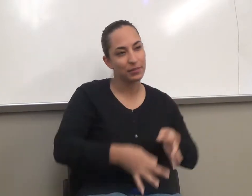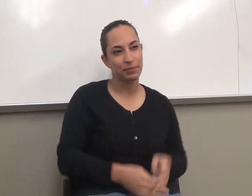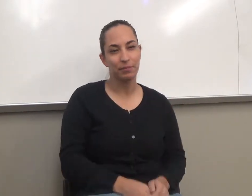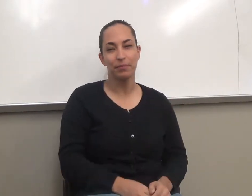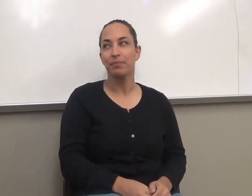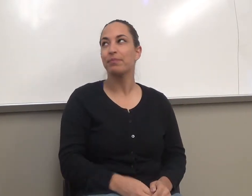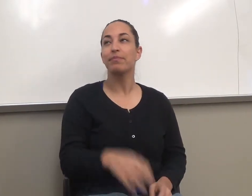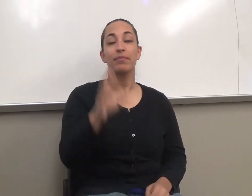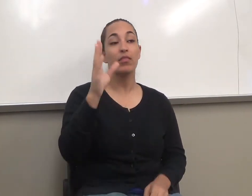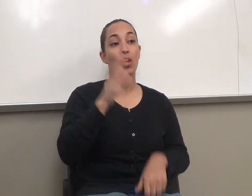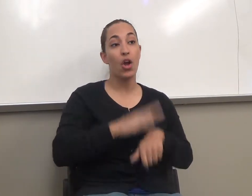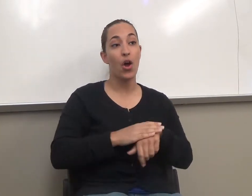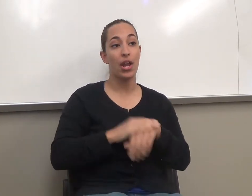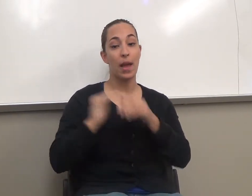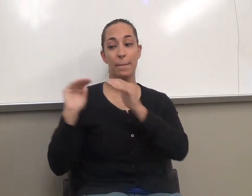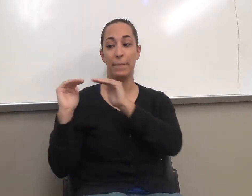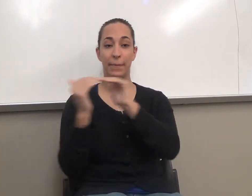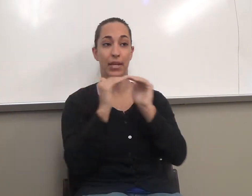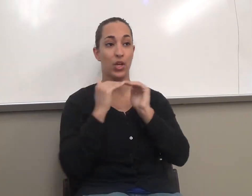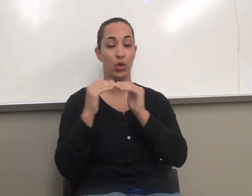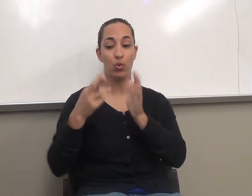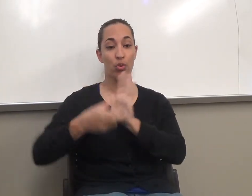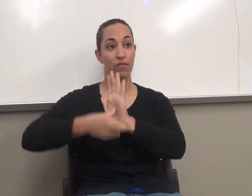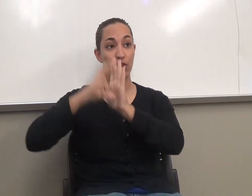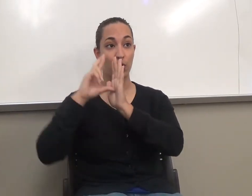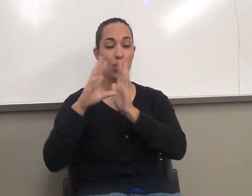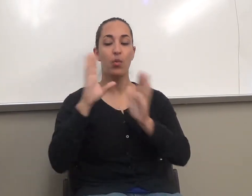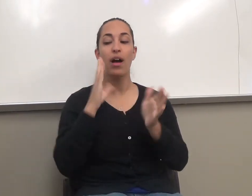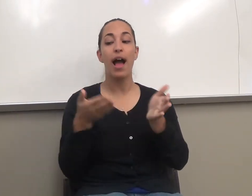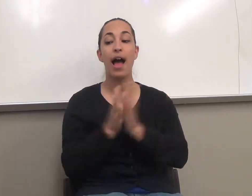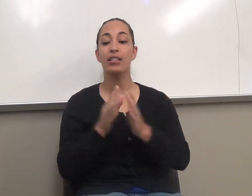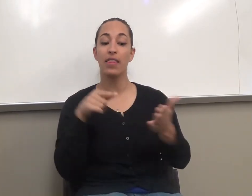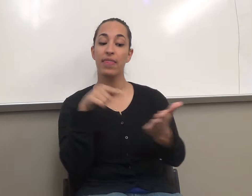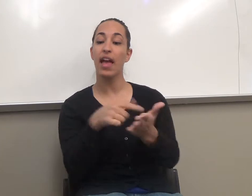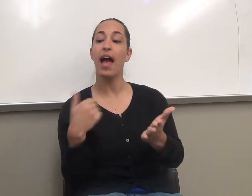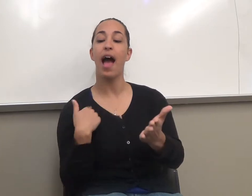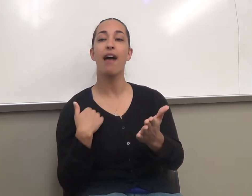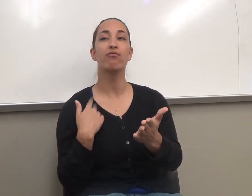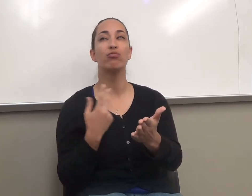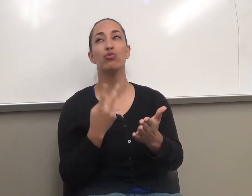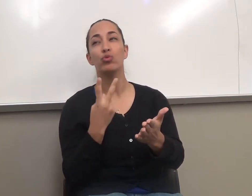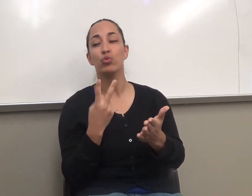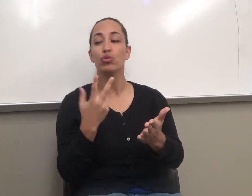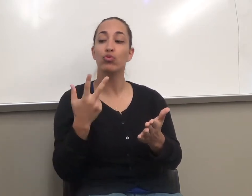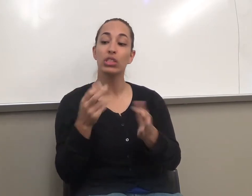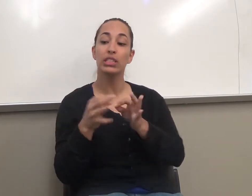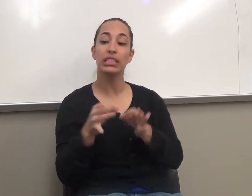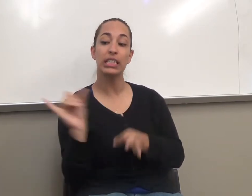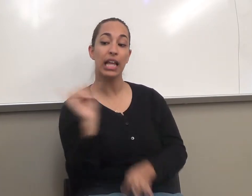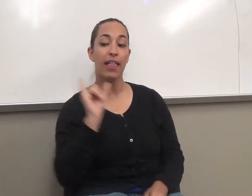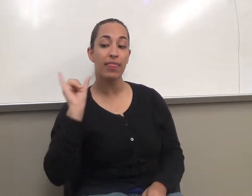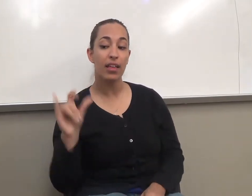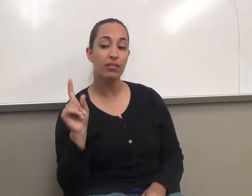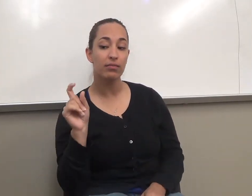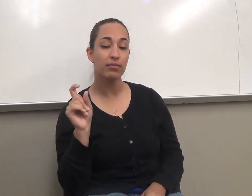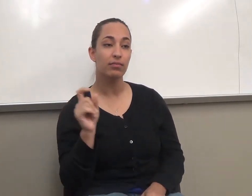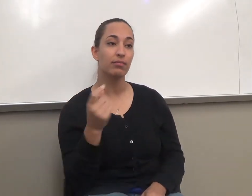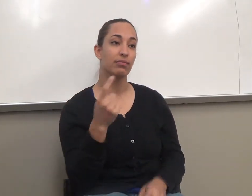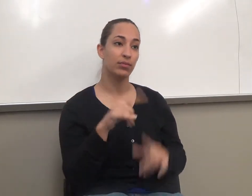see if you have at least X number of those, 2 or 3 or something. Okay? It looks like we've got a good stack of typed